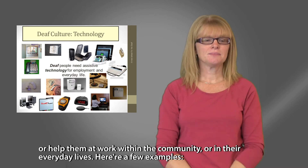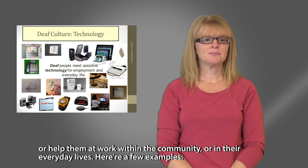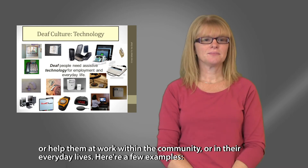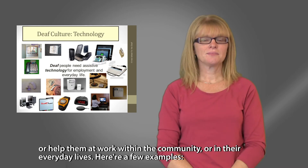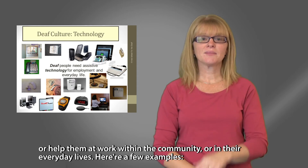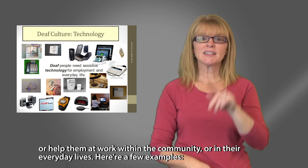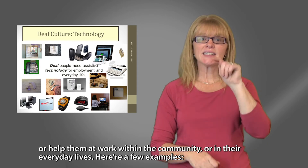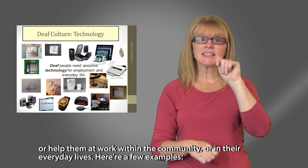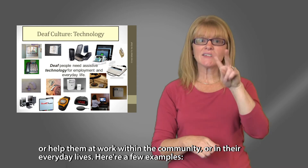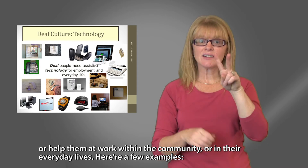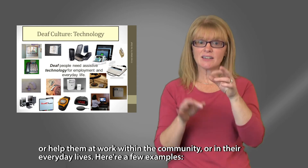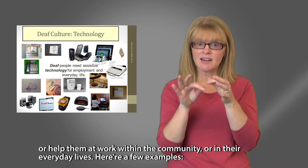Here's a few examples.